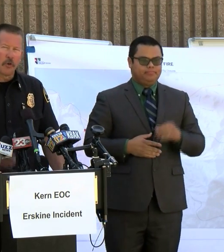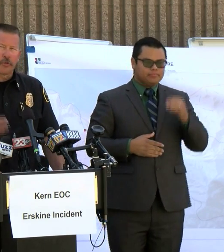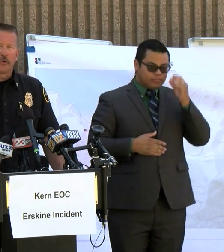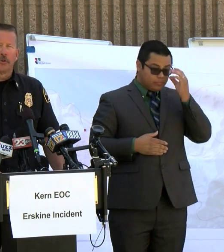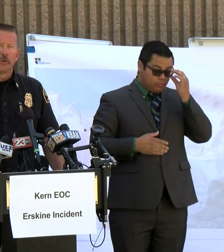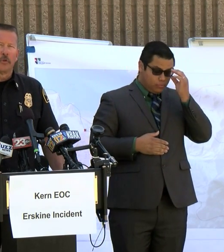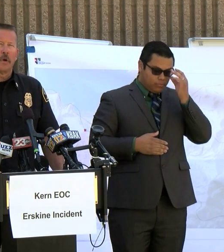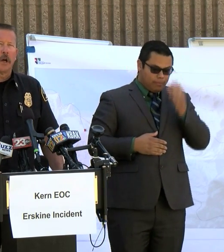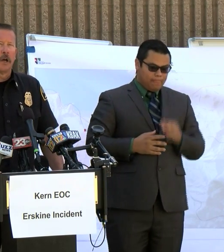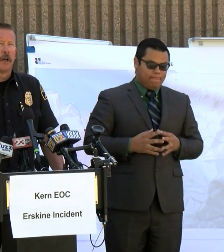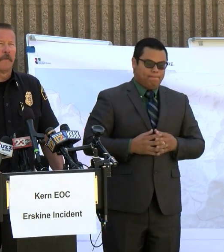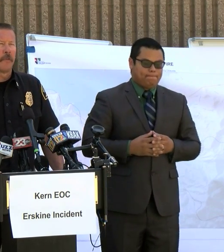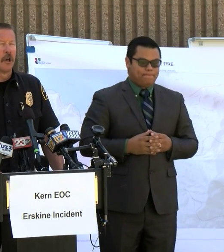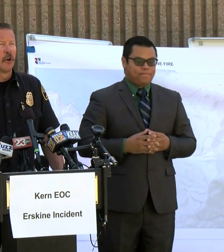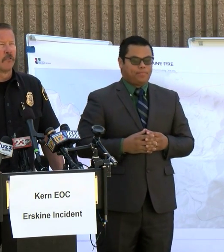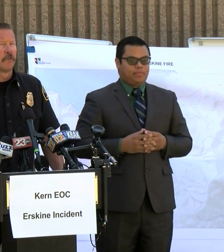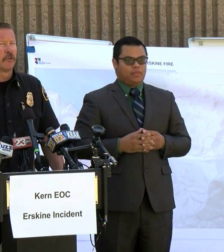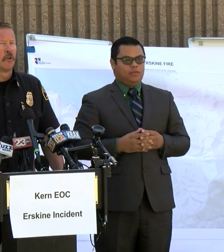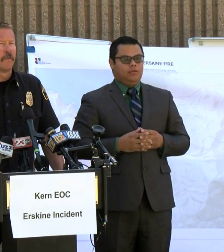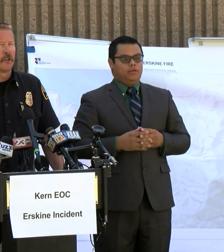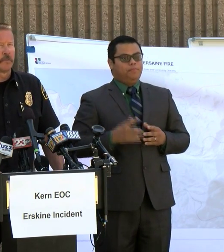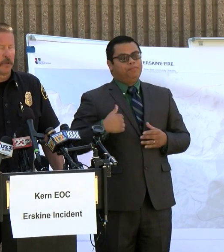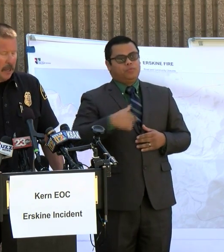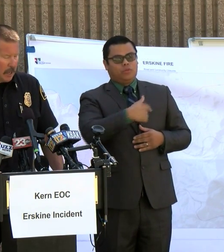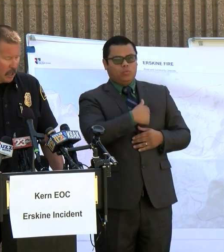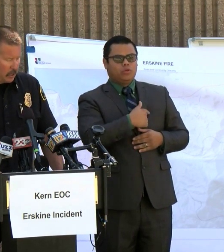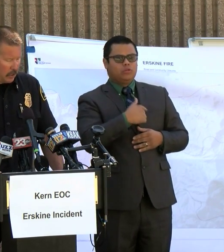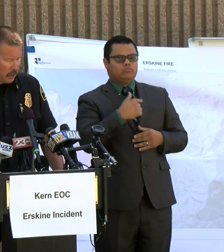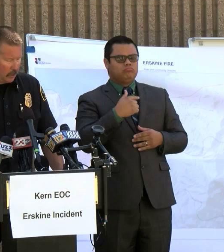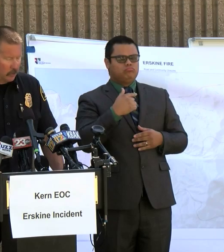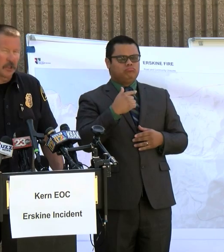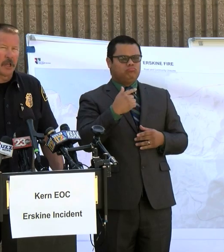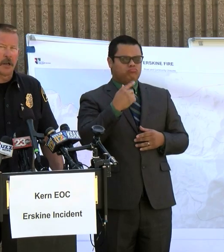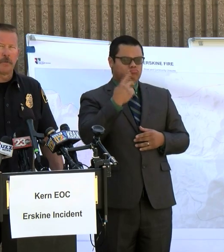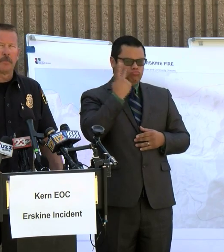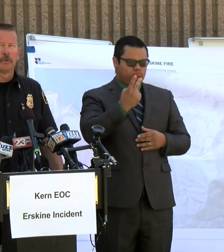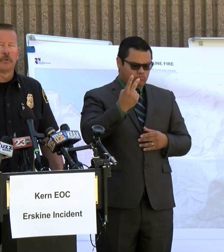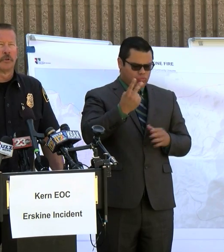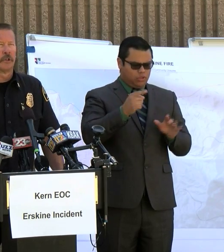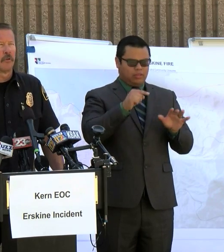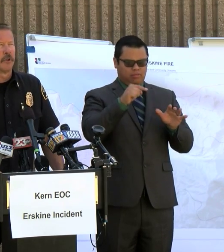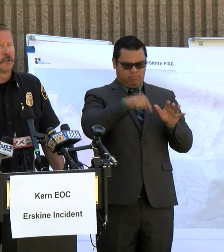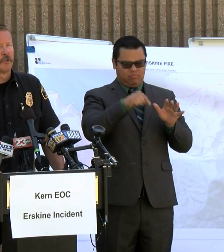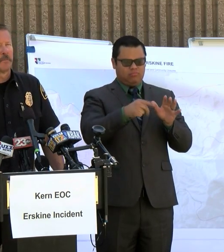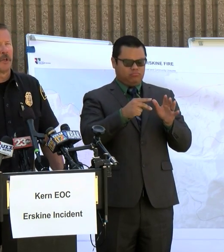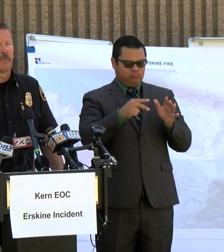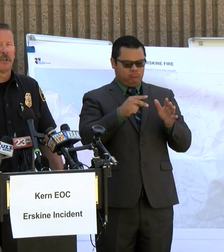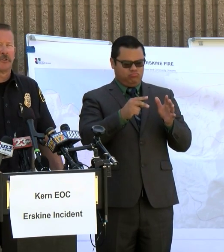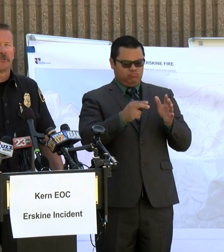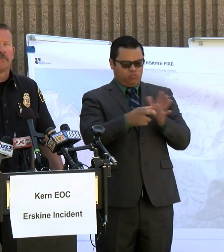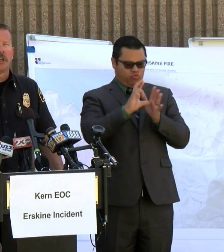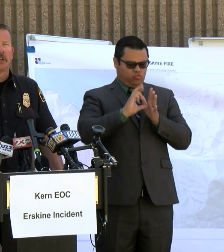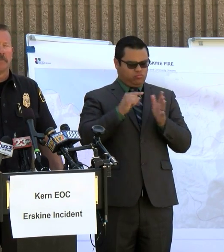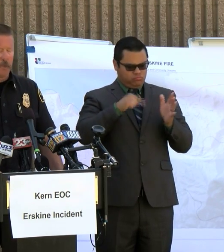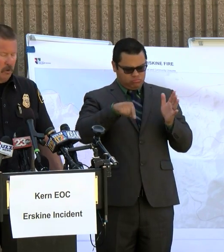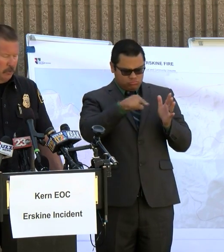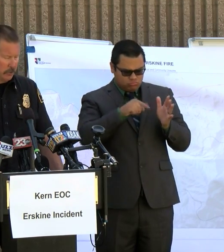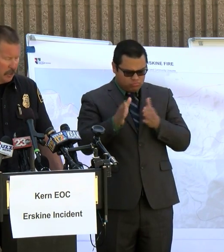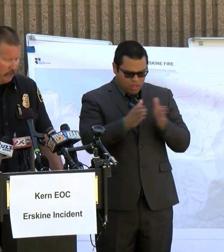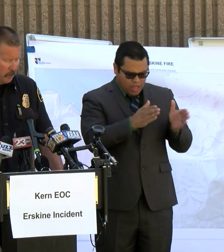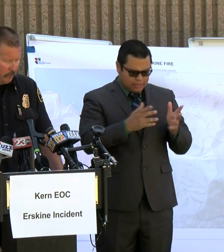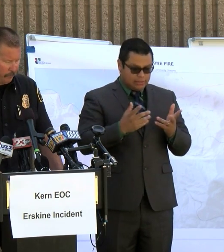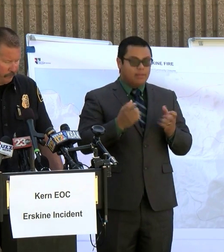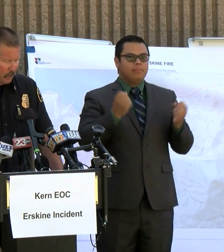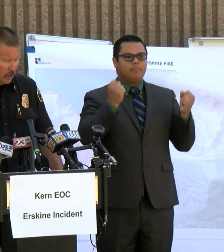As we go through an overview of this plan, and there's a lot of people who are going to speak because there's many